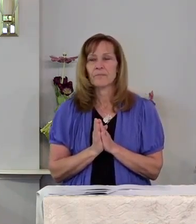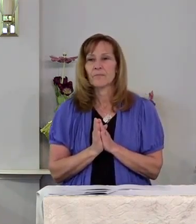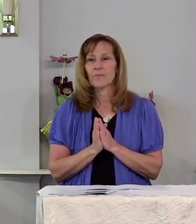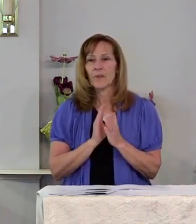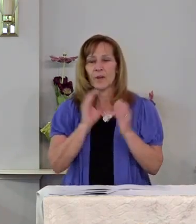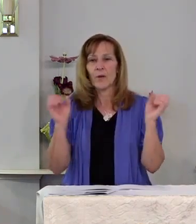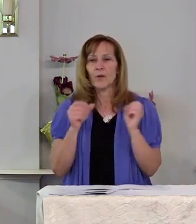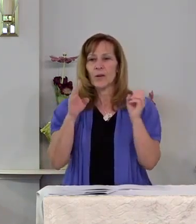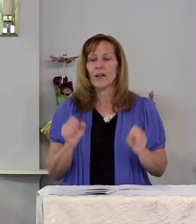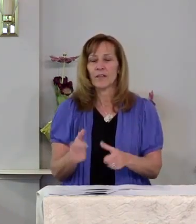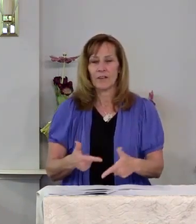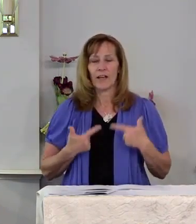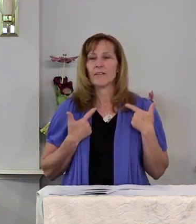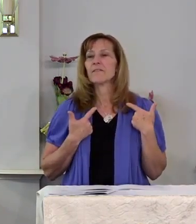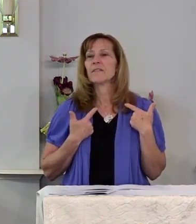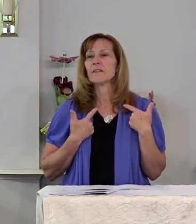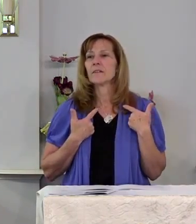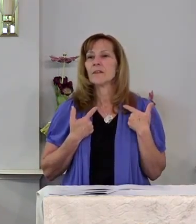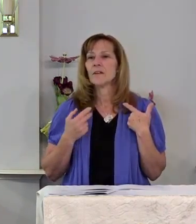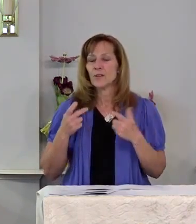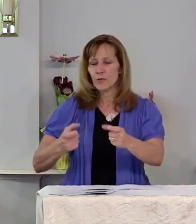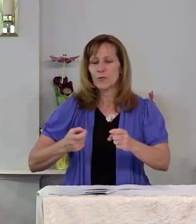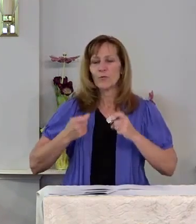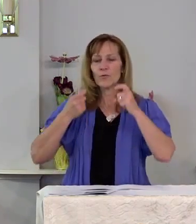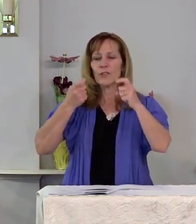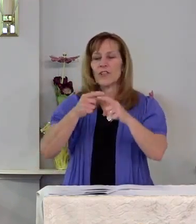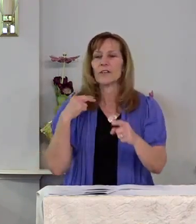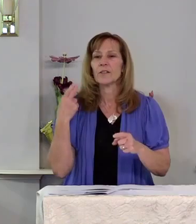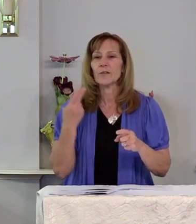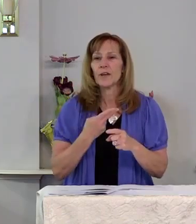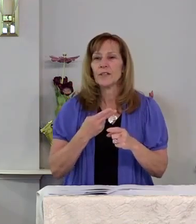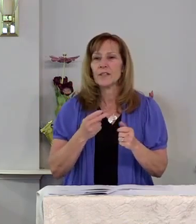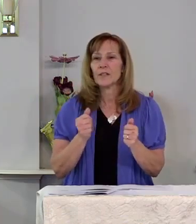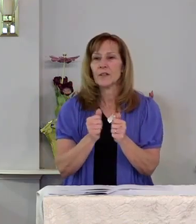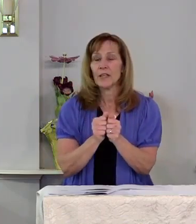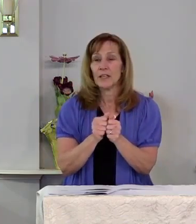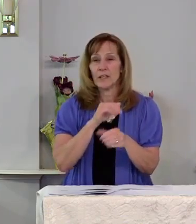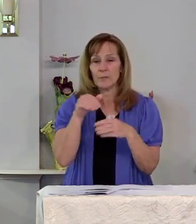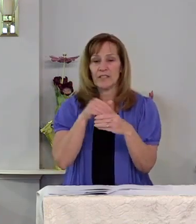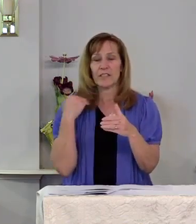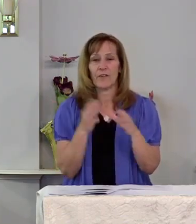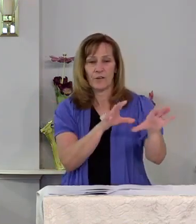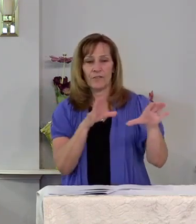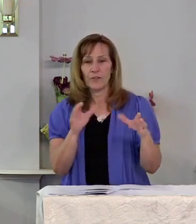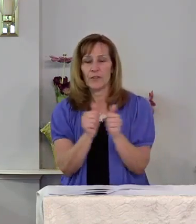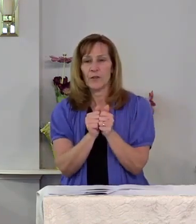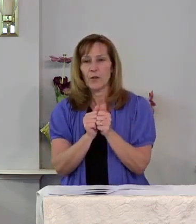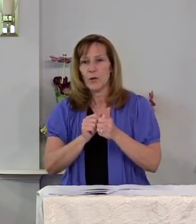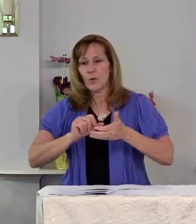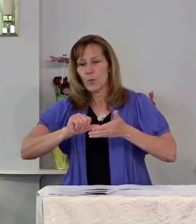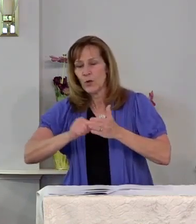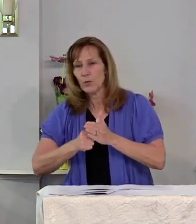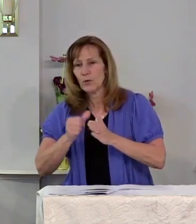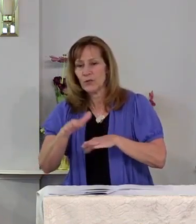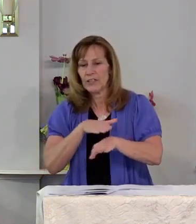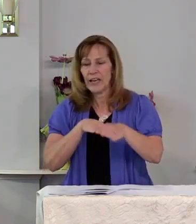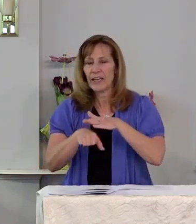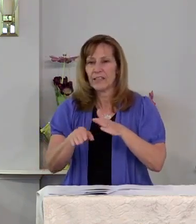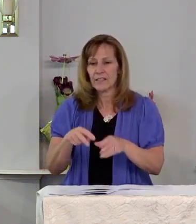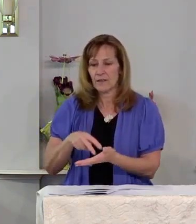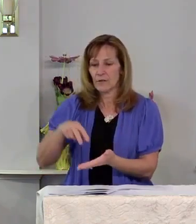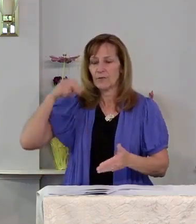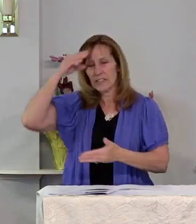O God of life, you reach out to us amid our fears with the wounded hands of your risen